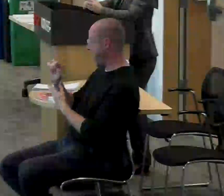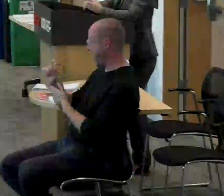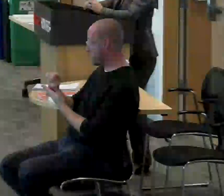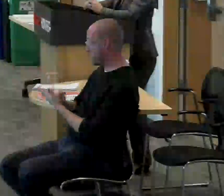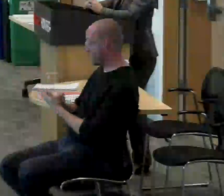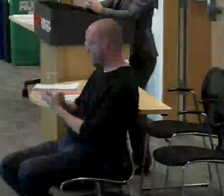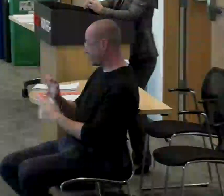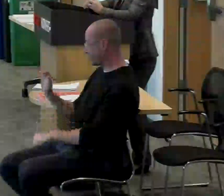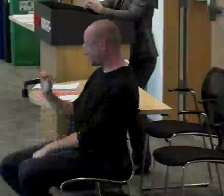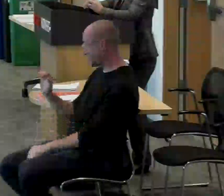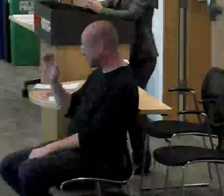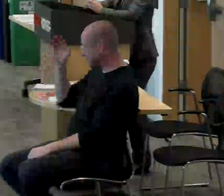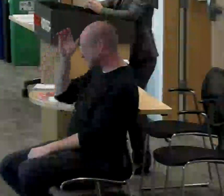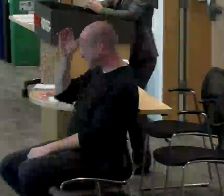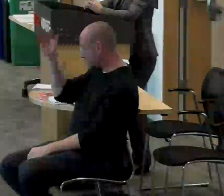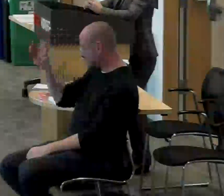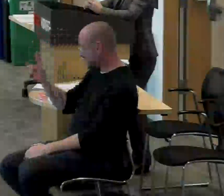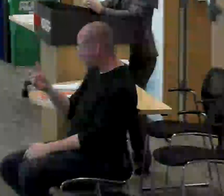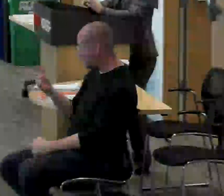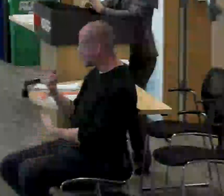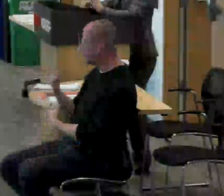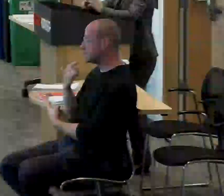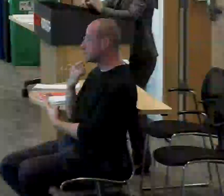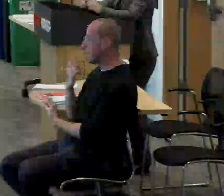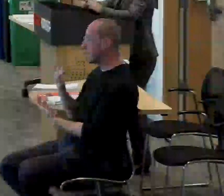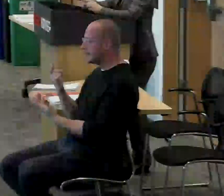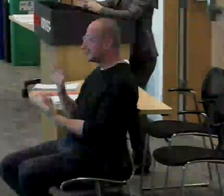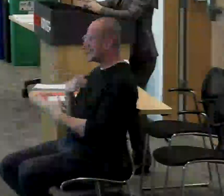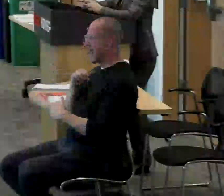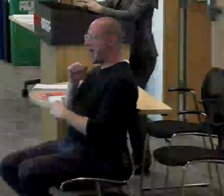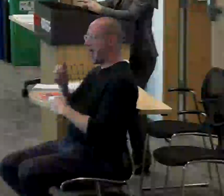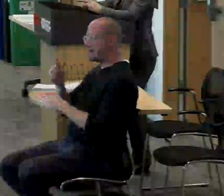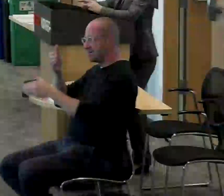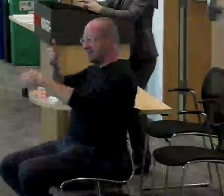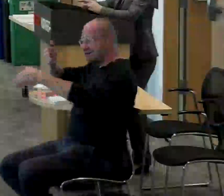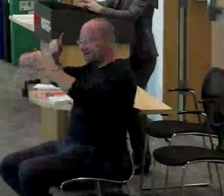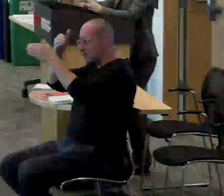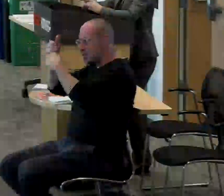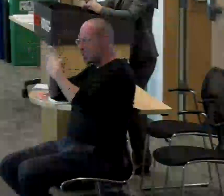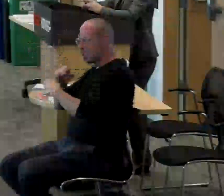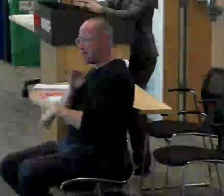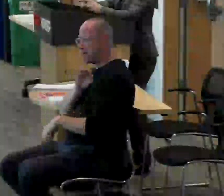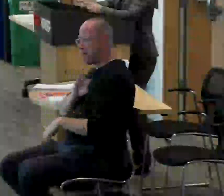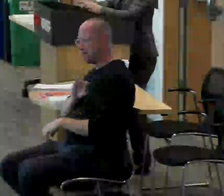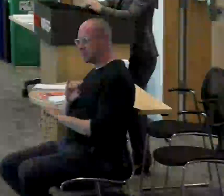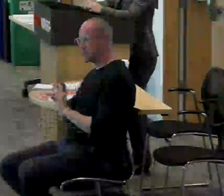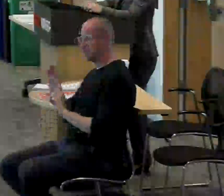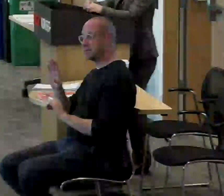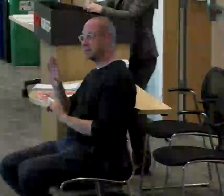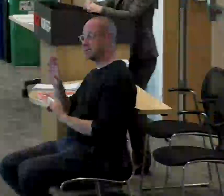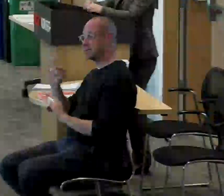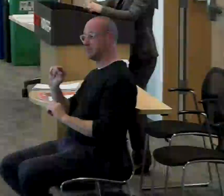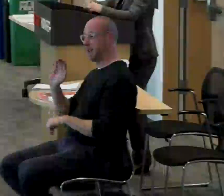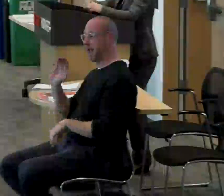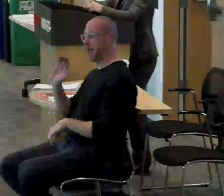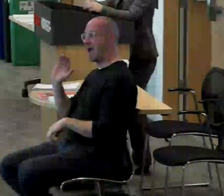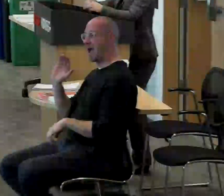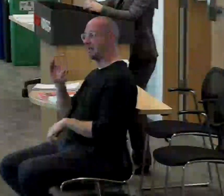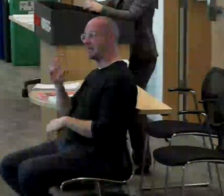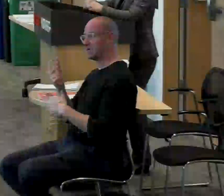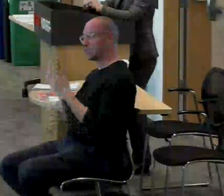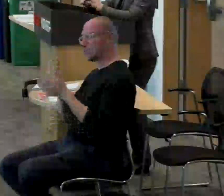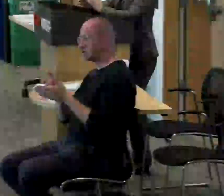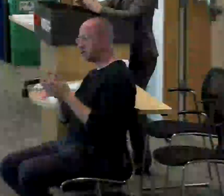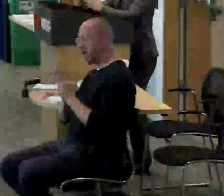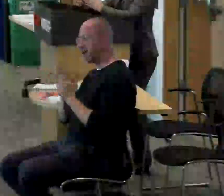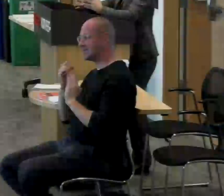benefits expert, so that sounds right. But I think that the question is utilizing